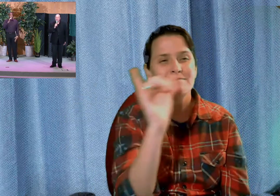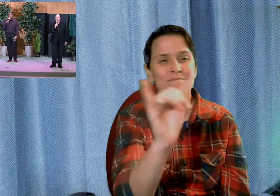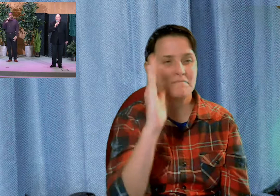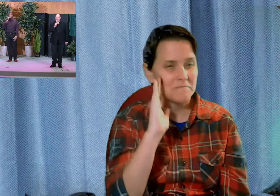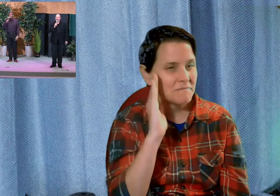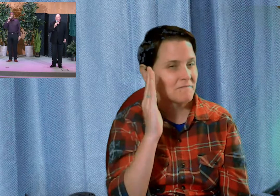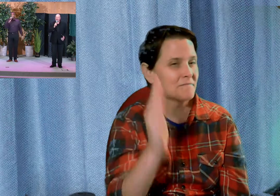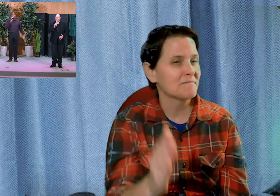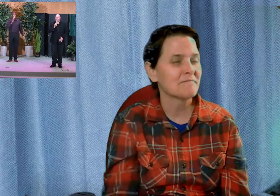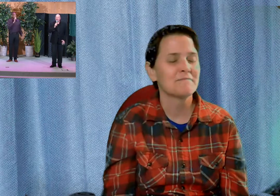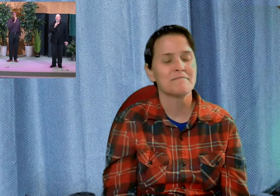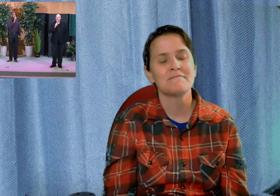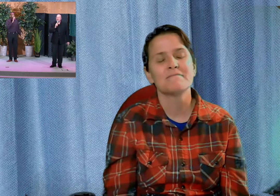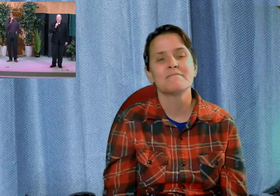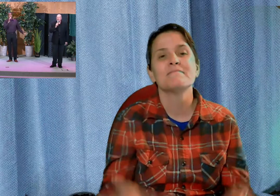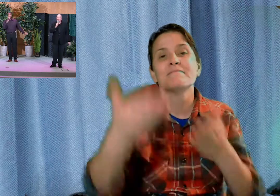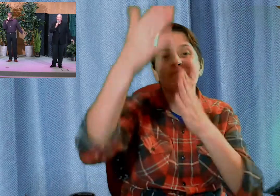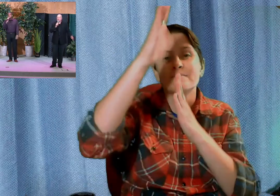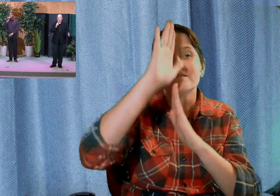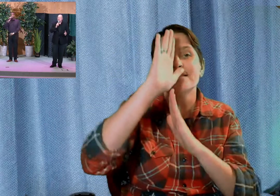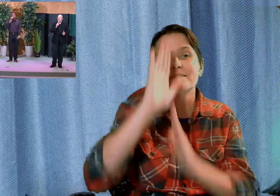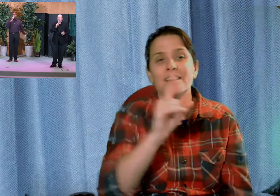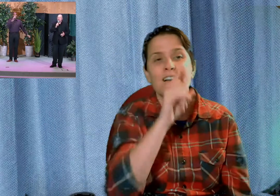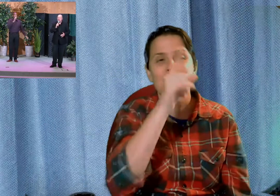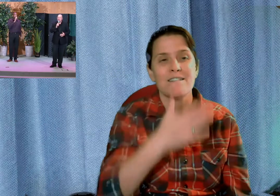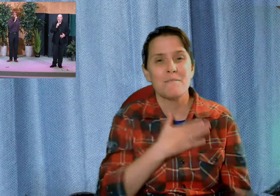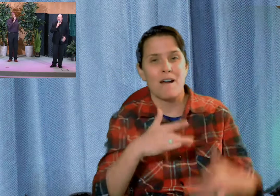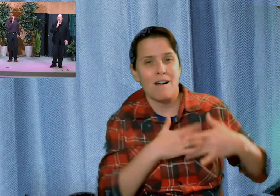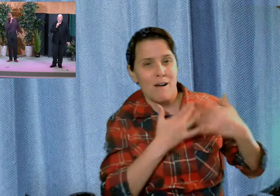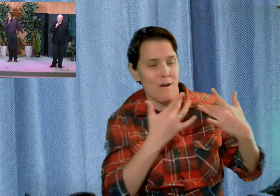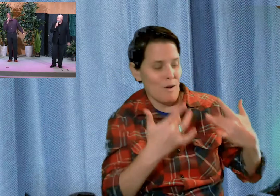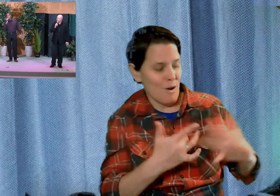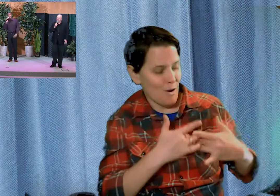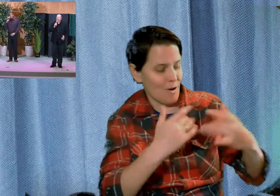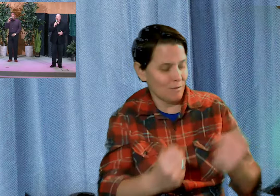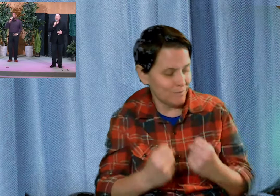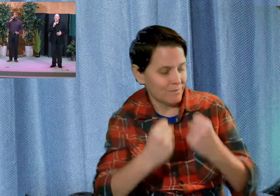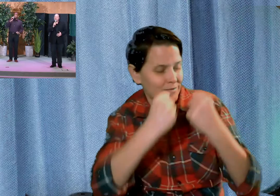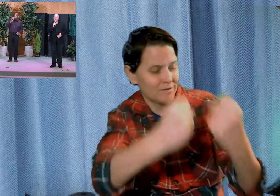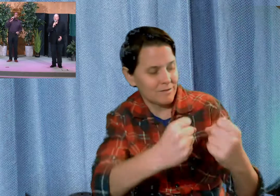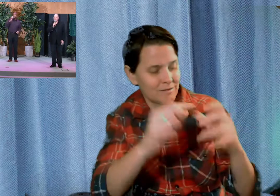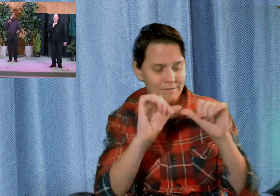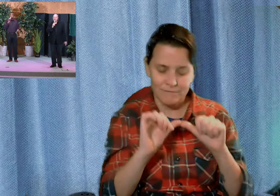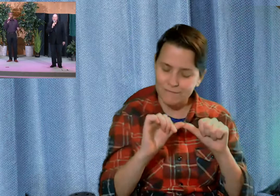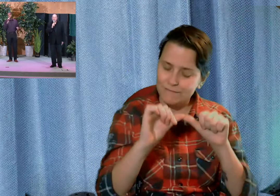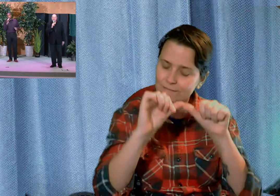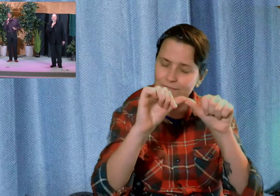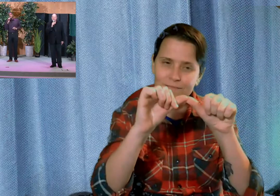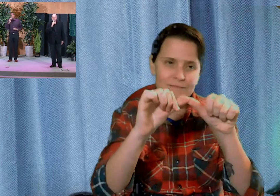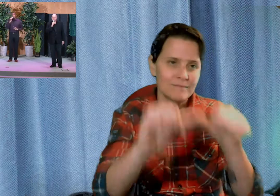forever. God is the strength of my heart, and will be so